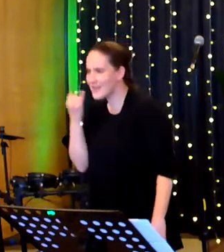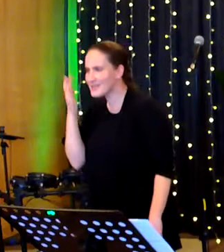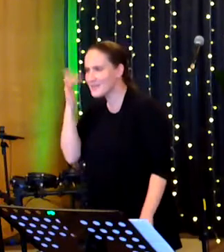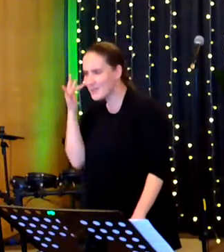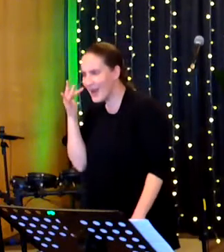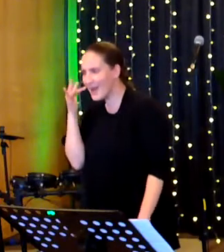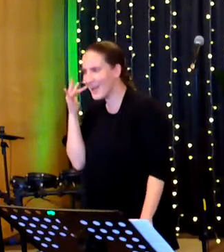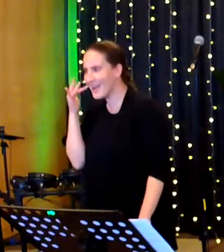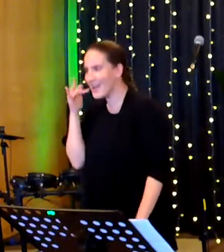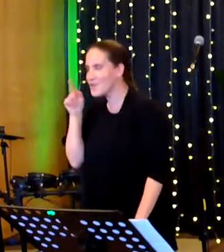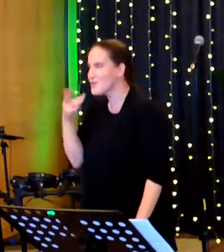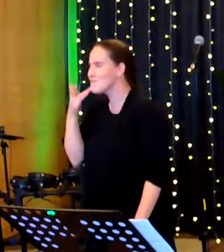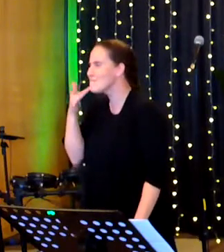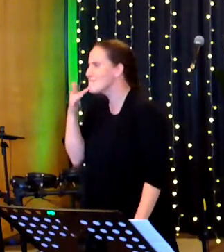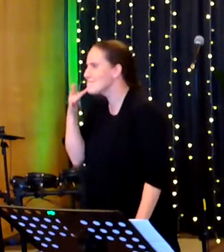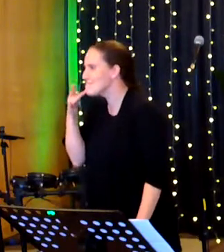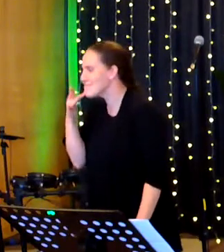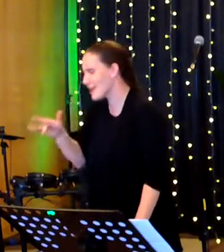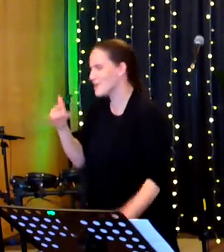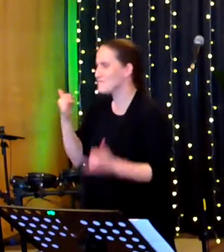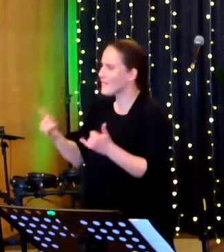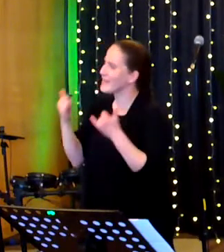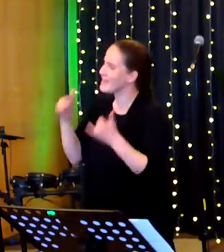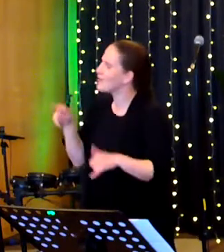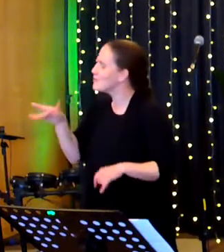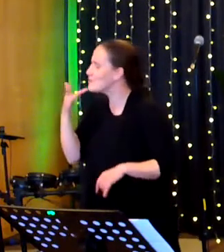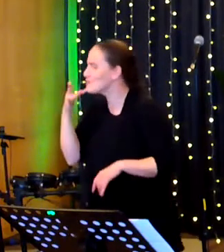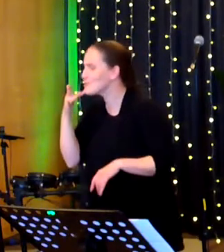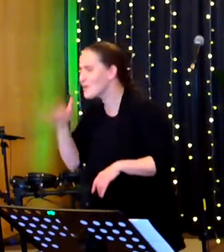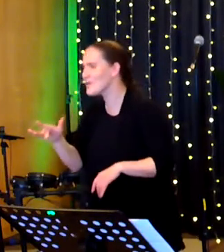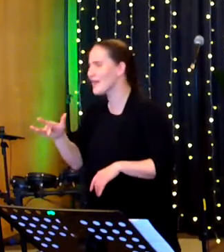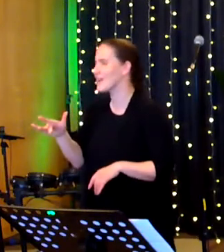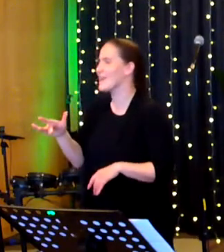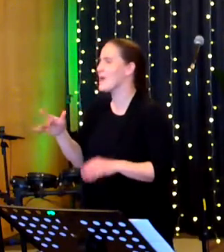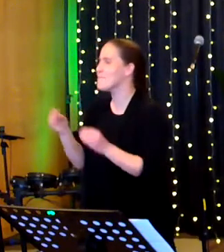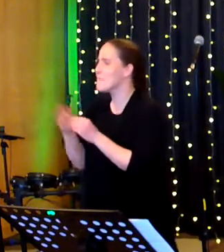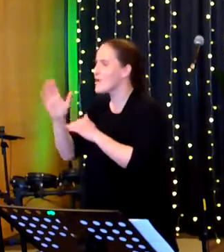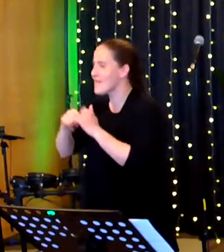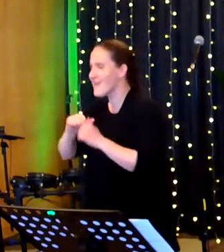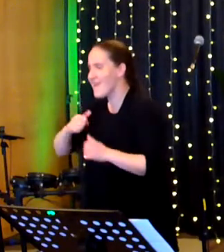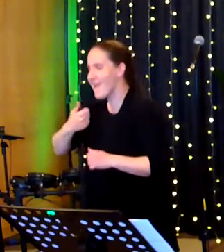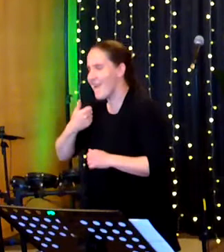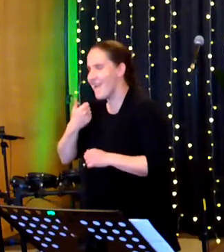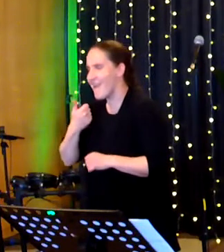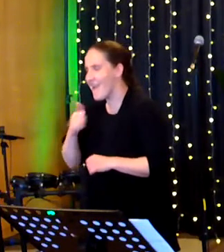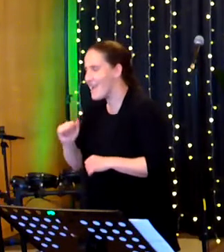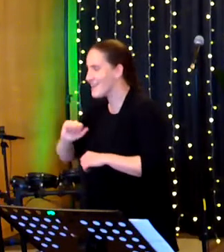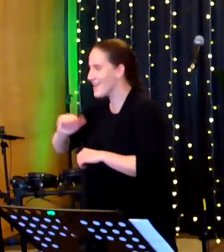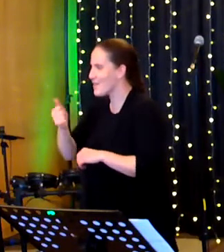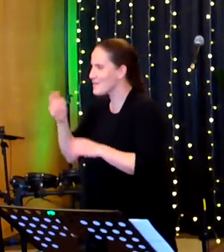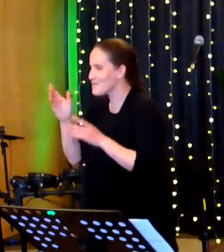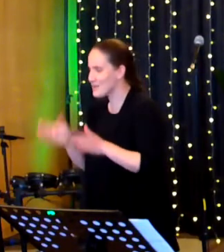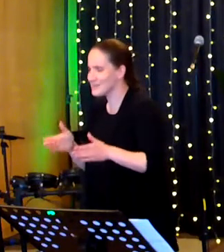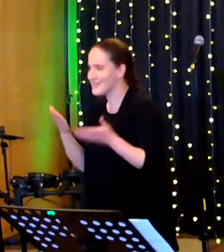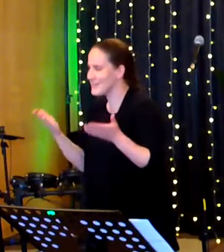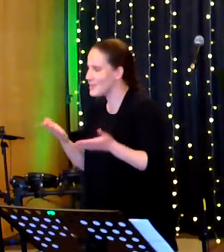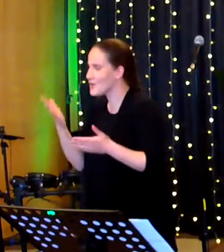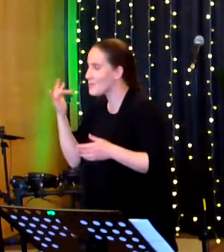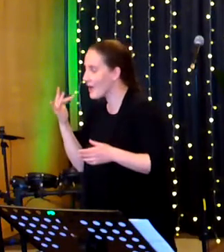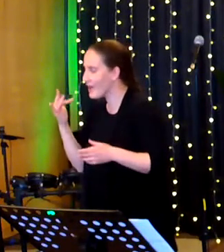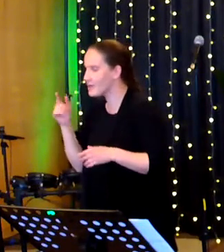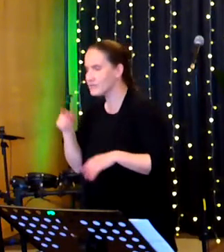are so lucky right in this moment. You are better off than any other person in this room." And she was like,